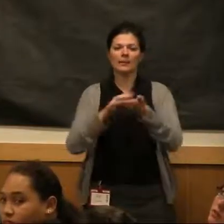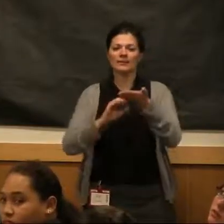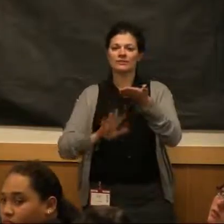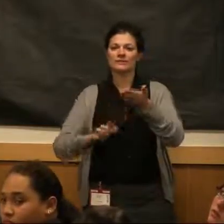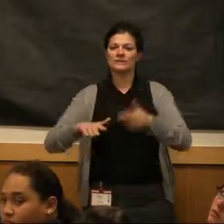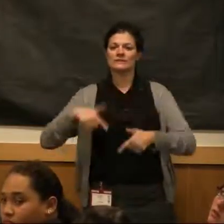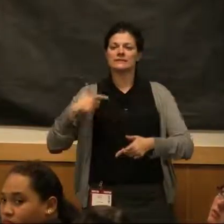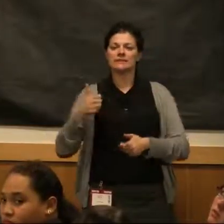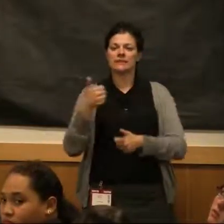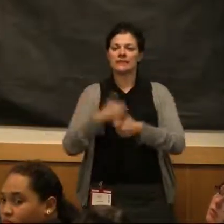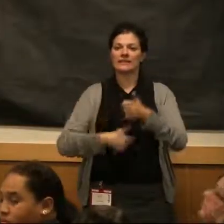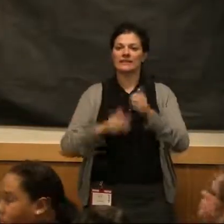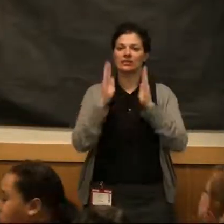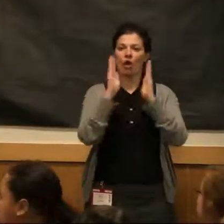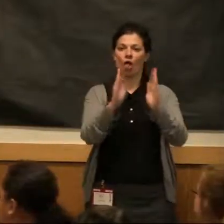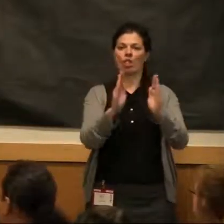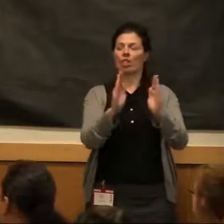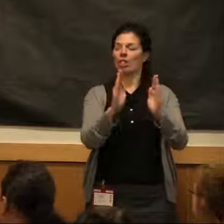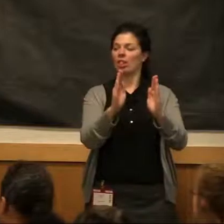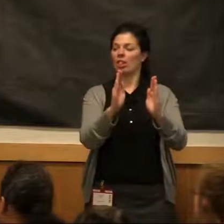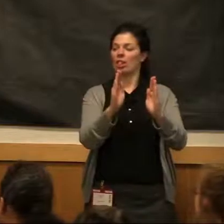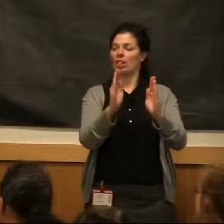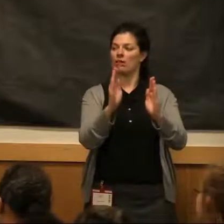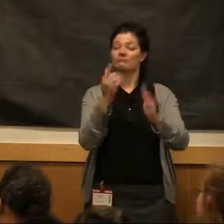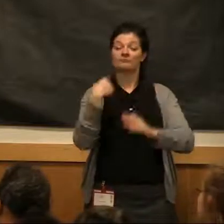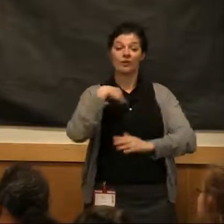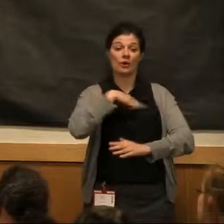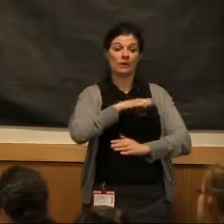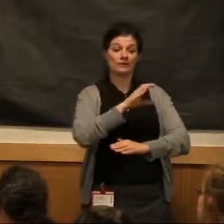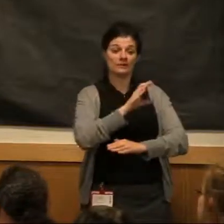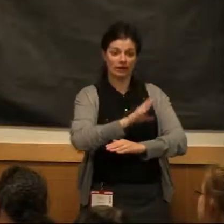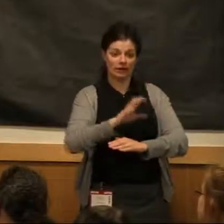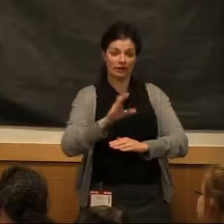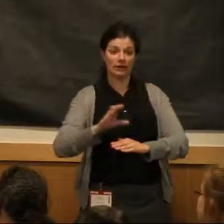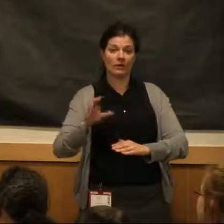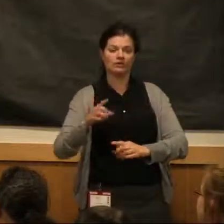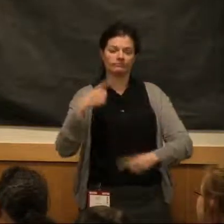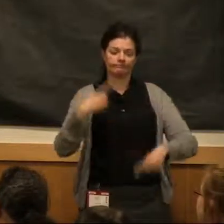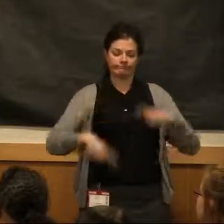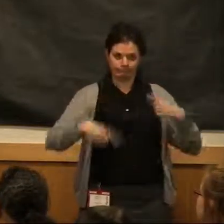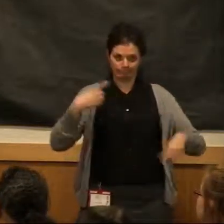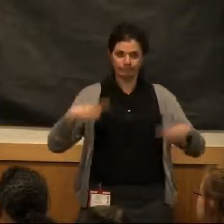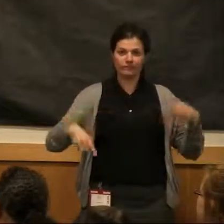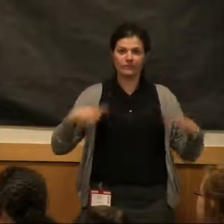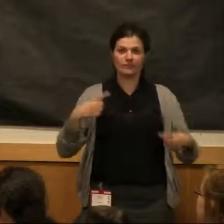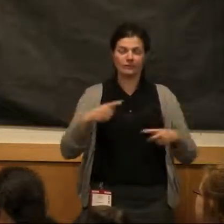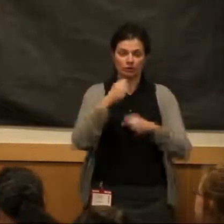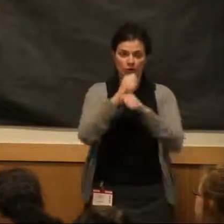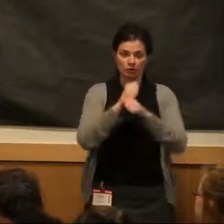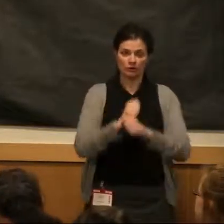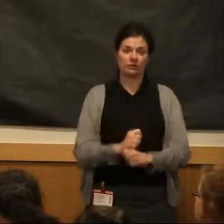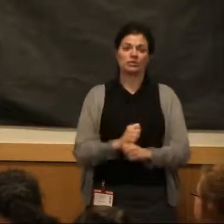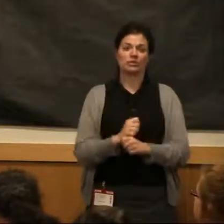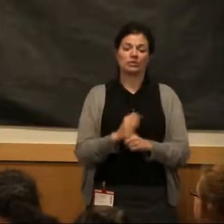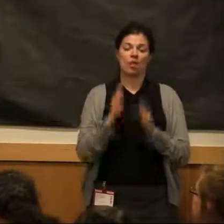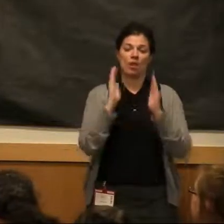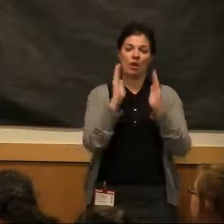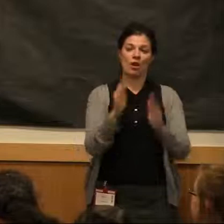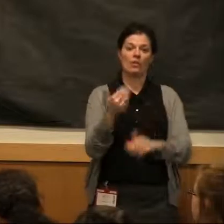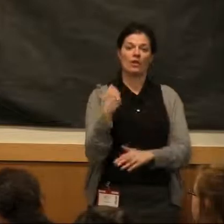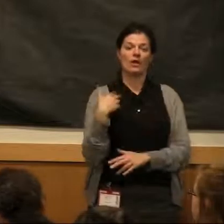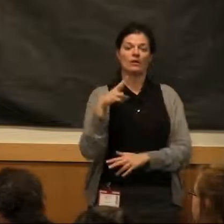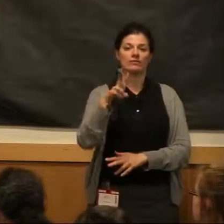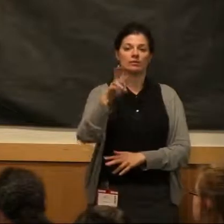students live in each residence hall? For us at Colorado College, it varies quite a bit. In our traditional residence halls, we have